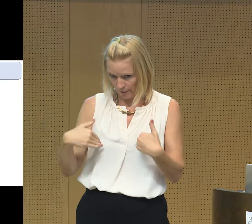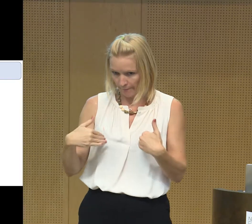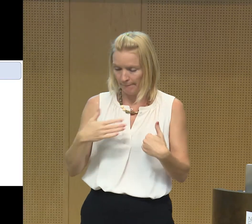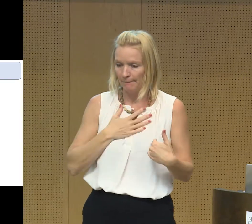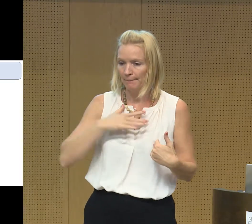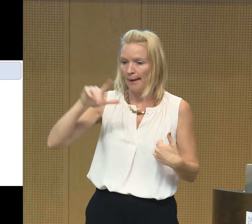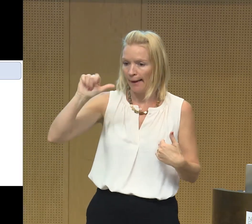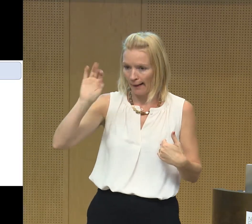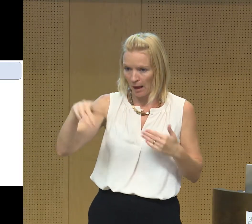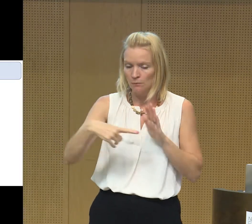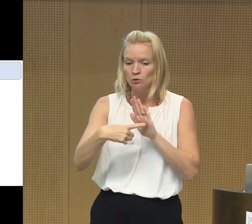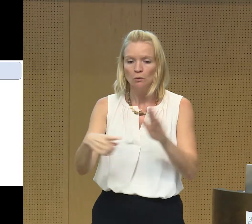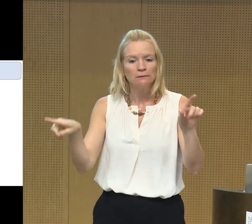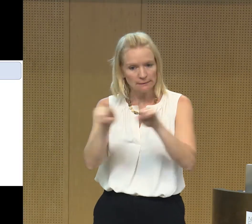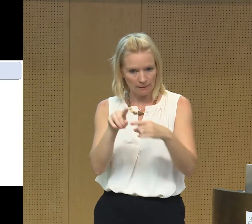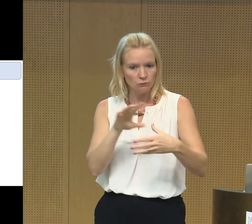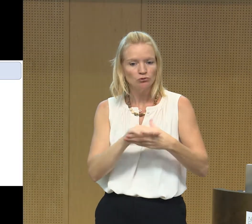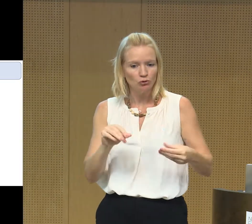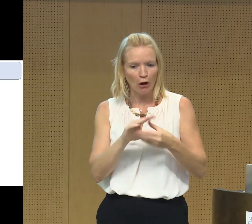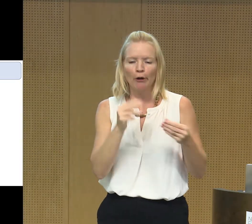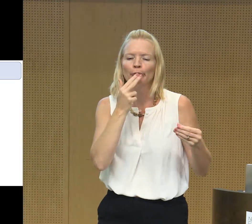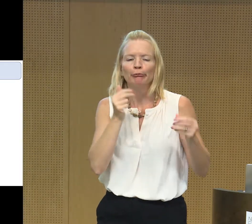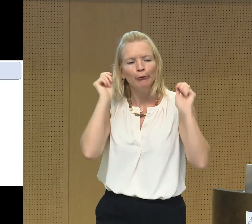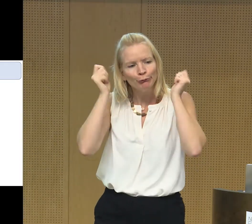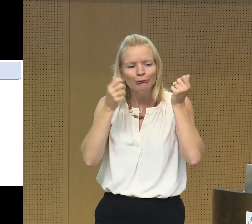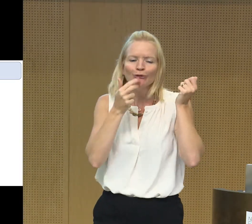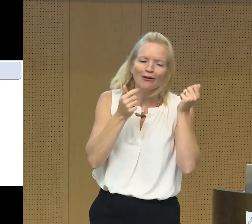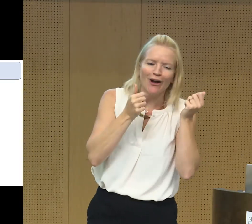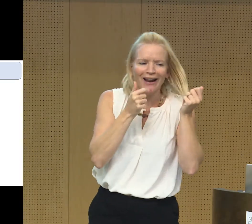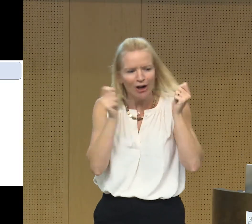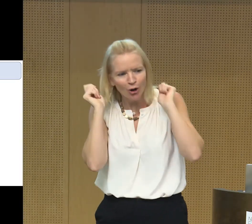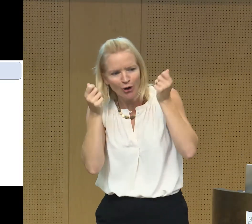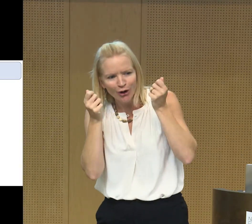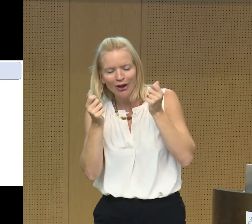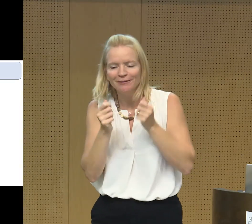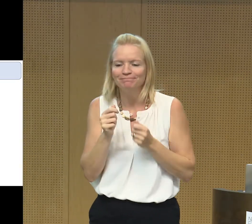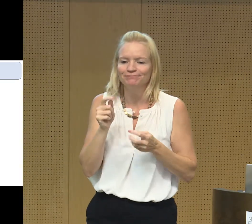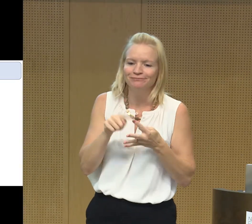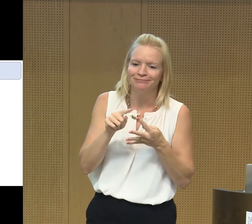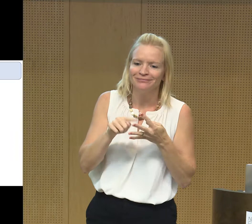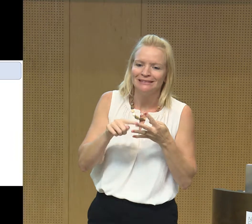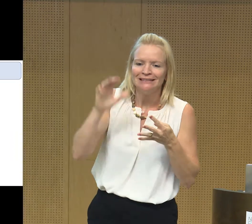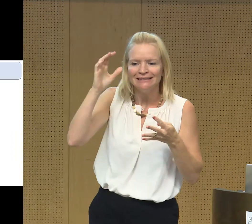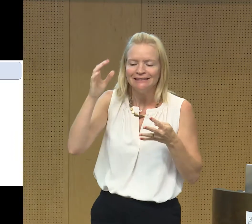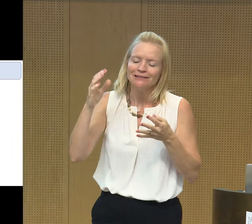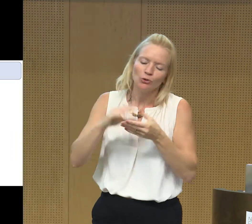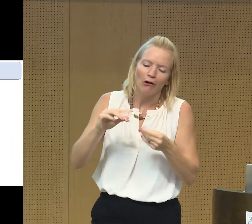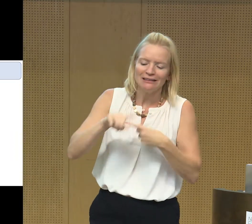children came into my lab to watch the Little Red Riding Hood story. They also watched